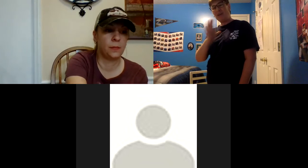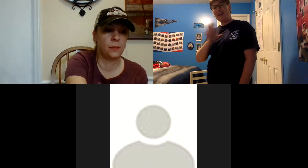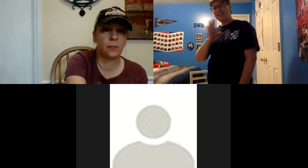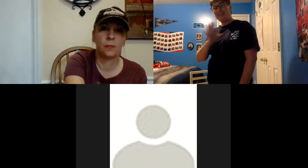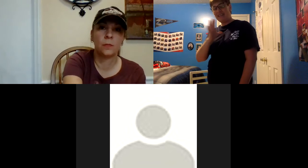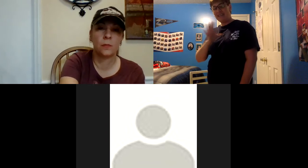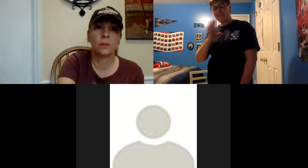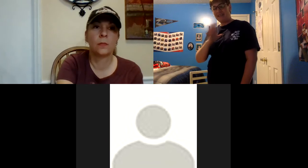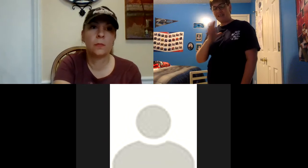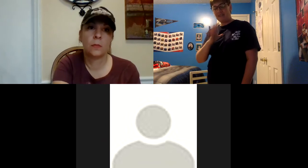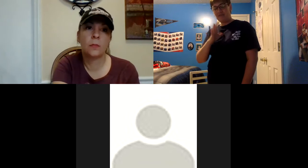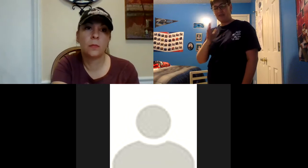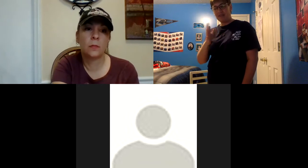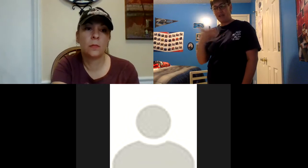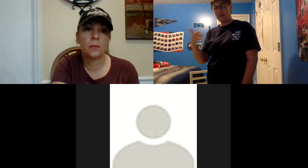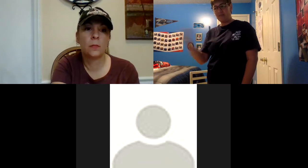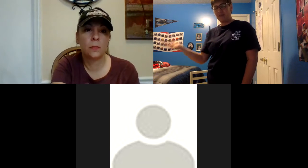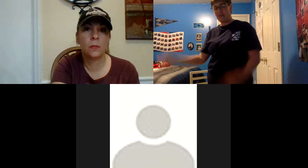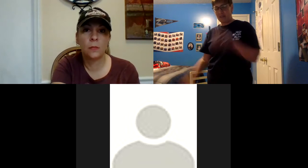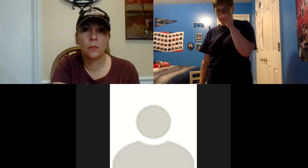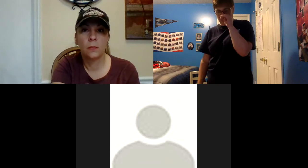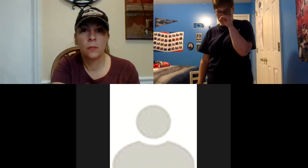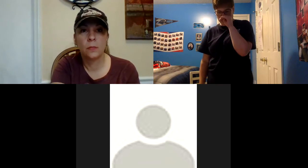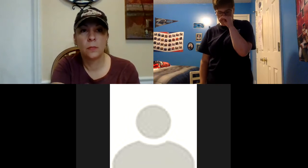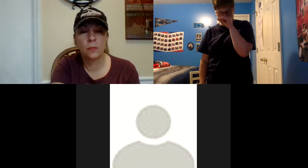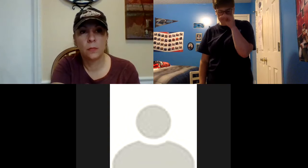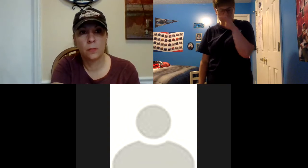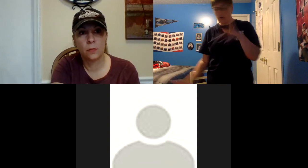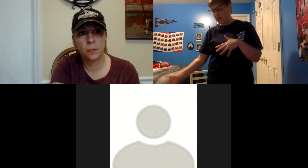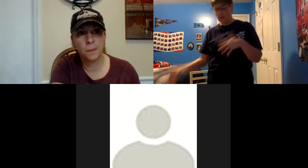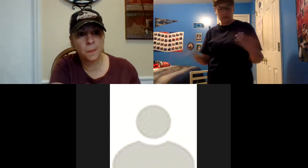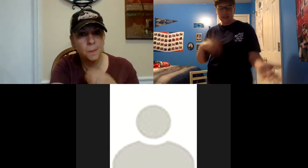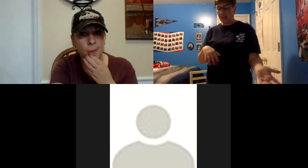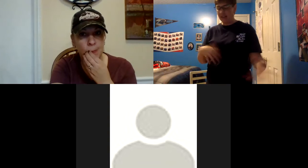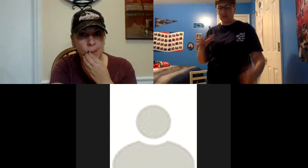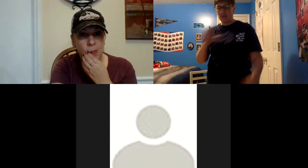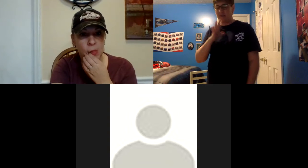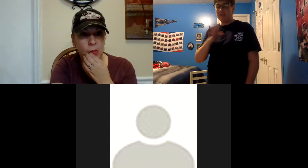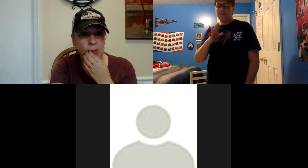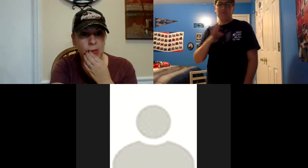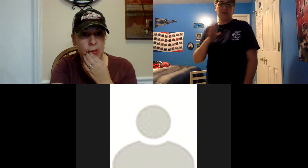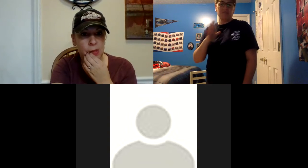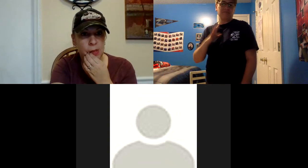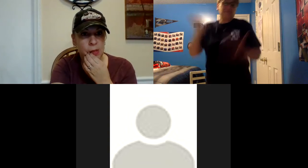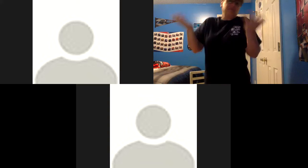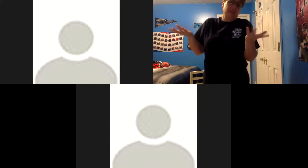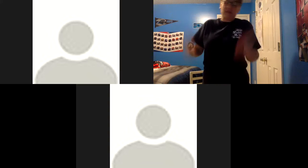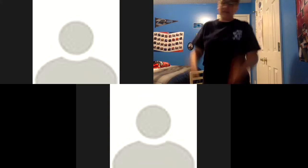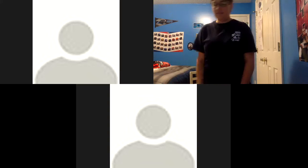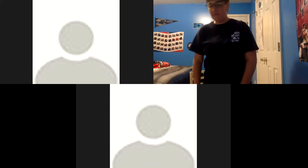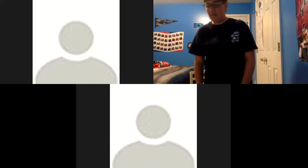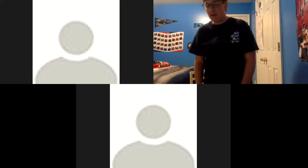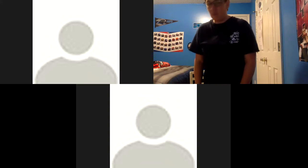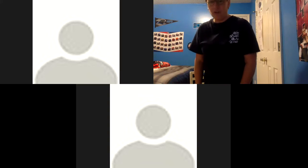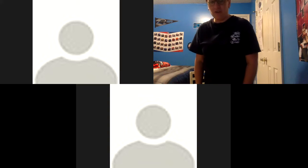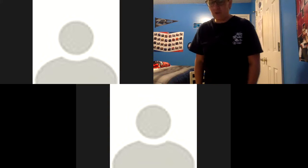whole lot in the different times, that I've signed, that I've interpreted or been in the classroom. But anyways,